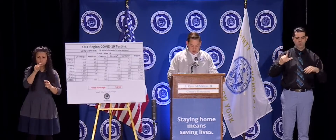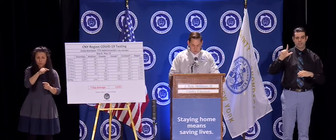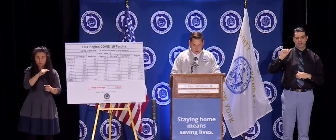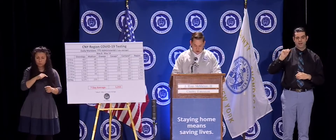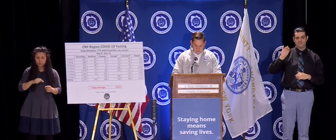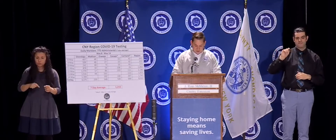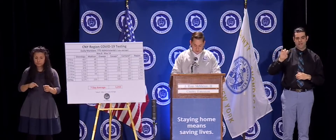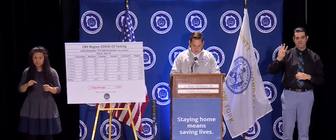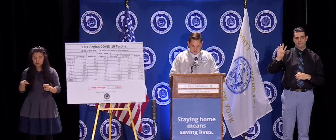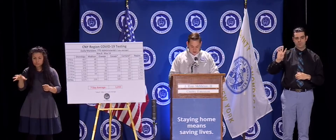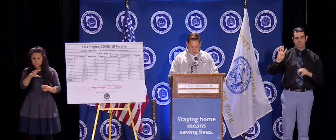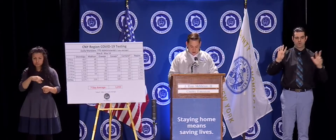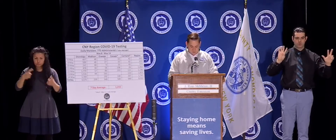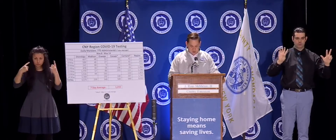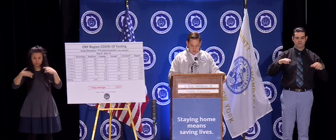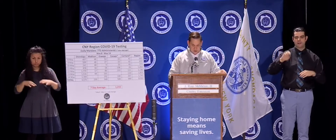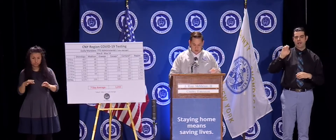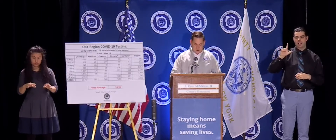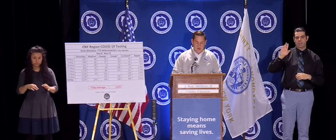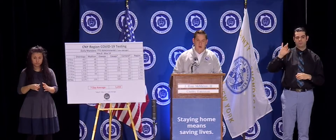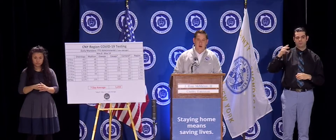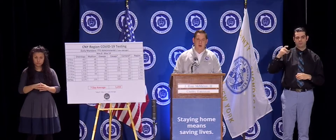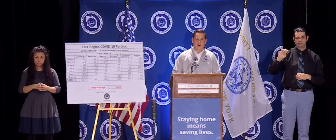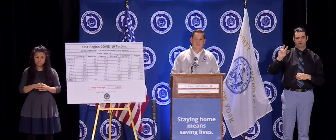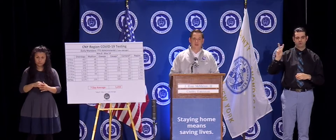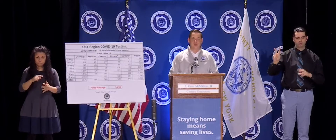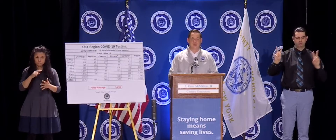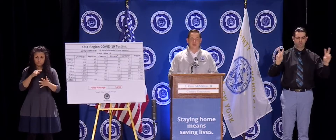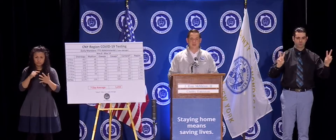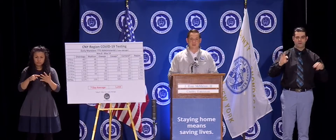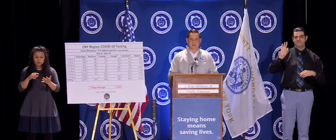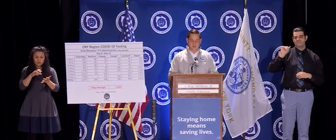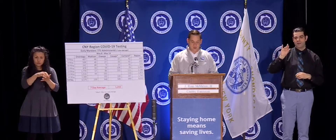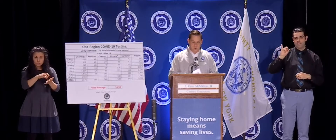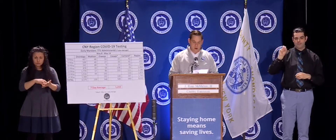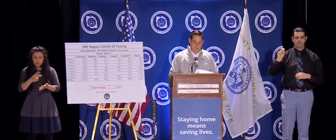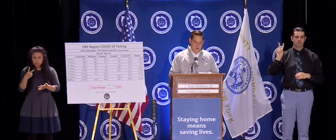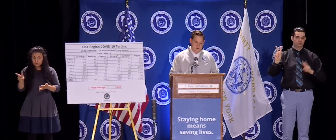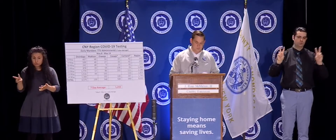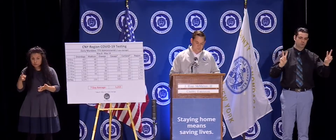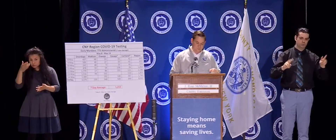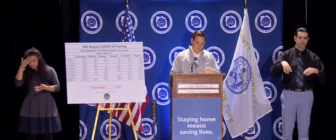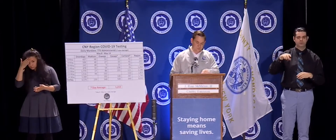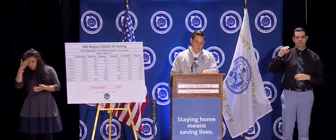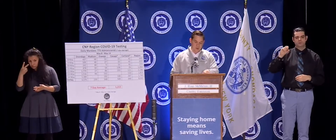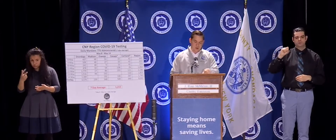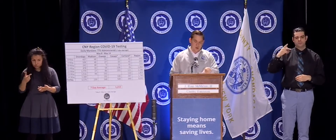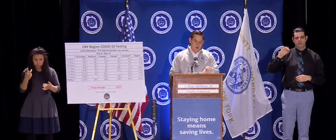towns of Elbridge, Fabius, Spafford, and Tully all have had 2 cases and 2 recoveries.